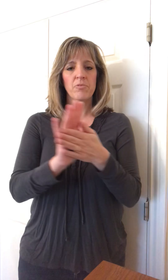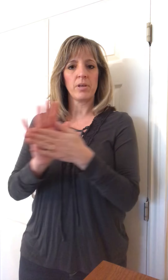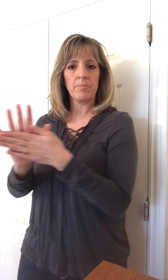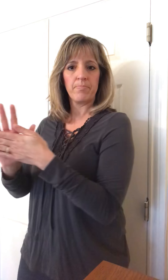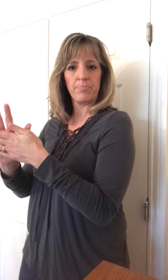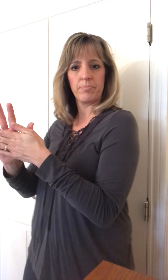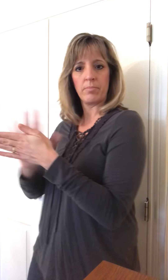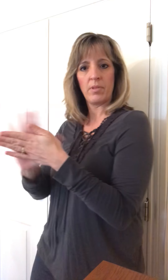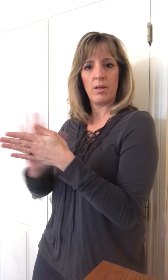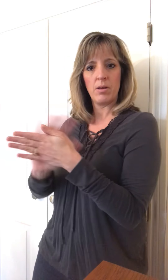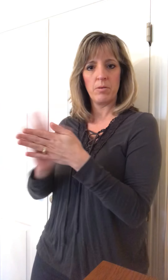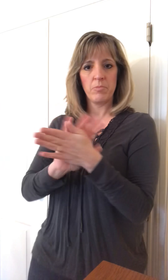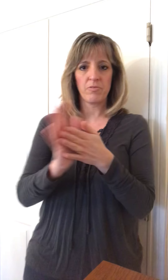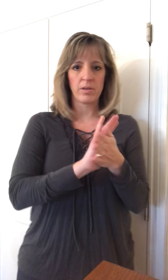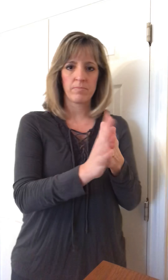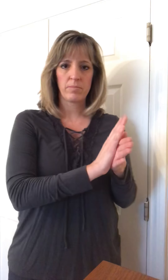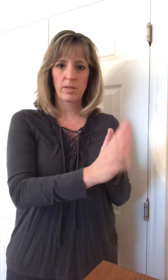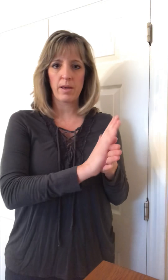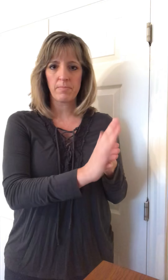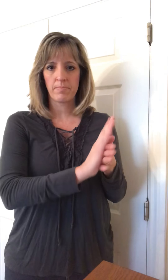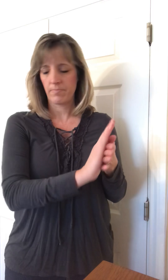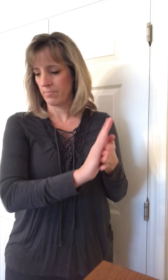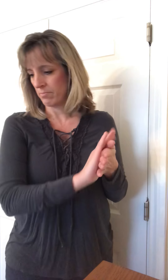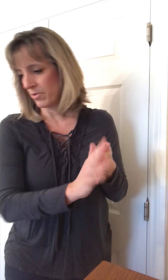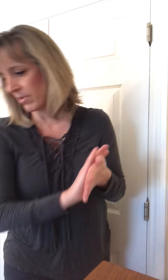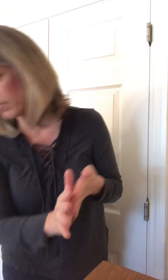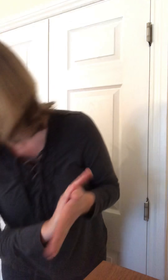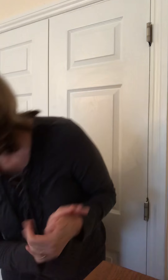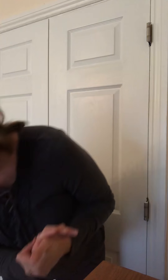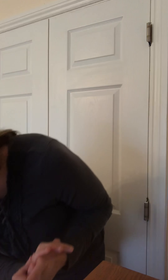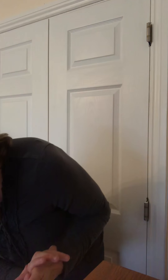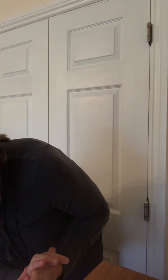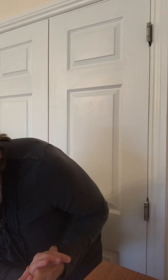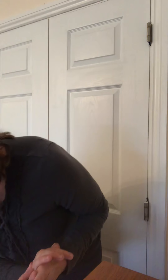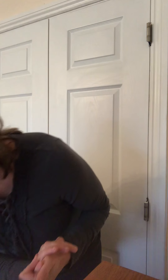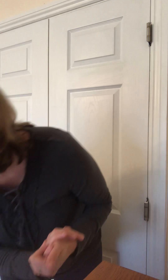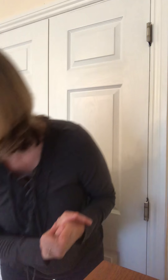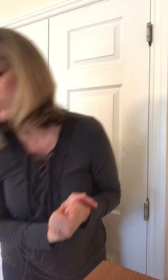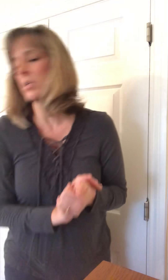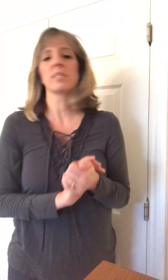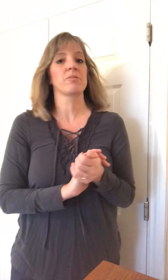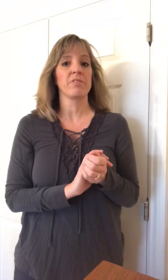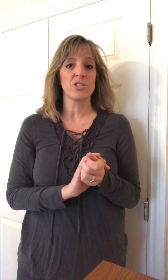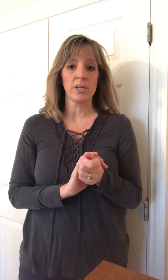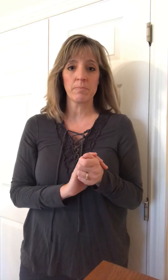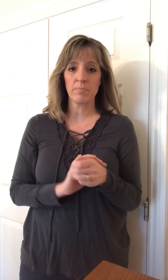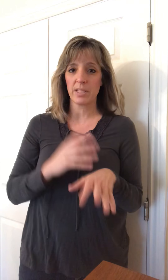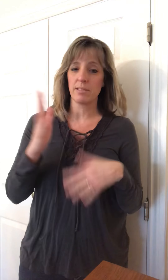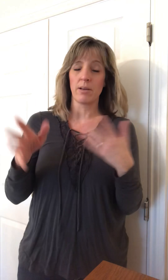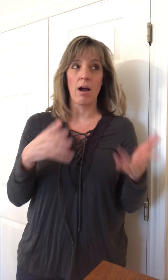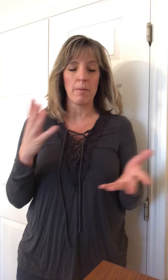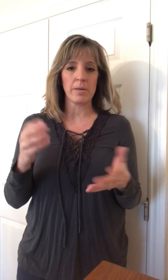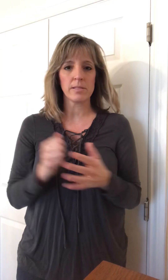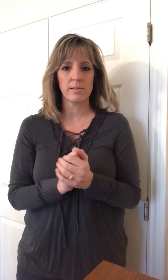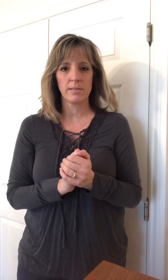Movie, movie, okay? Movie. The next one is fishing. This is our hobbies